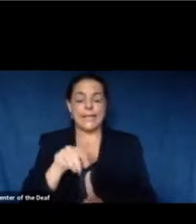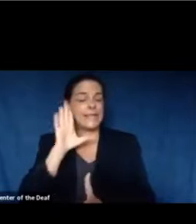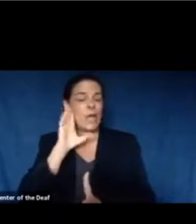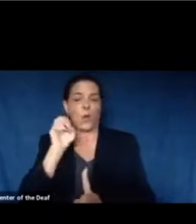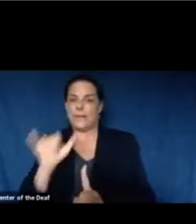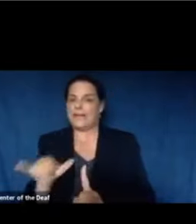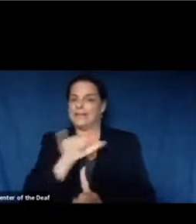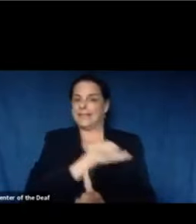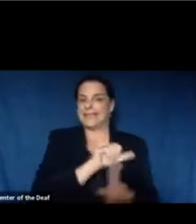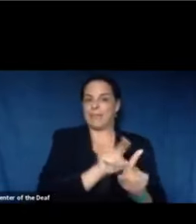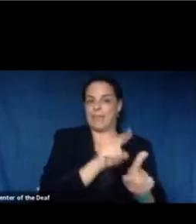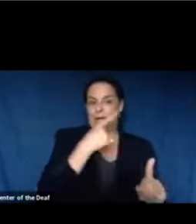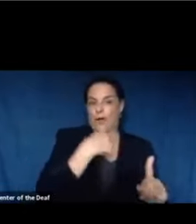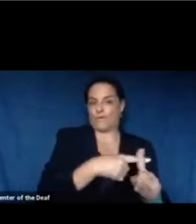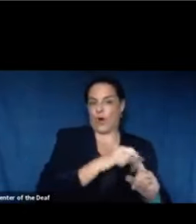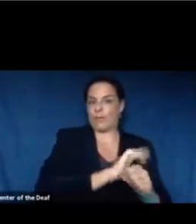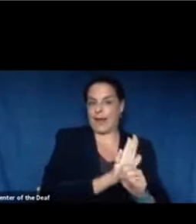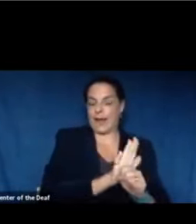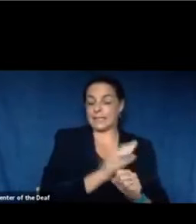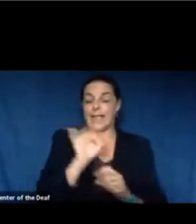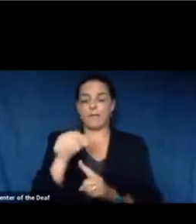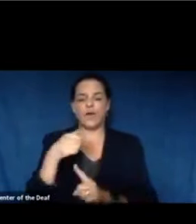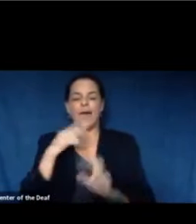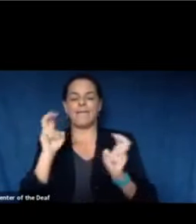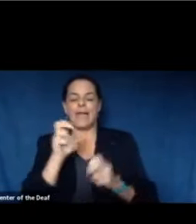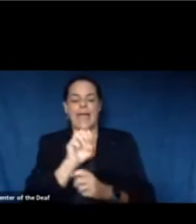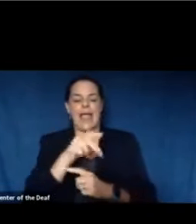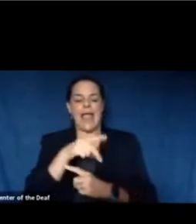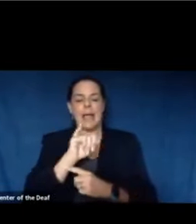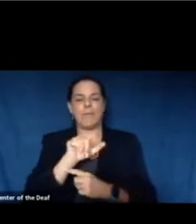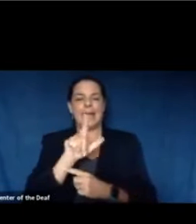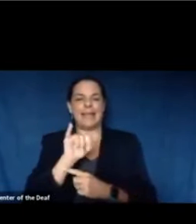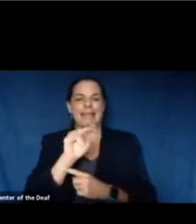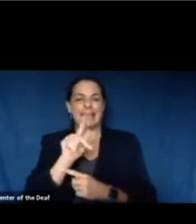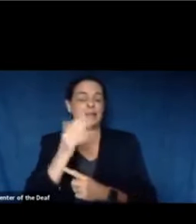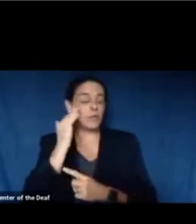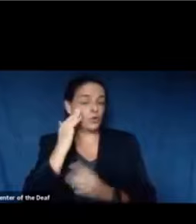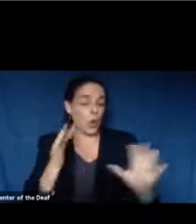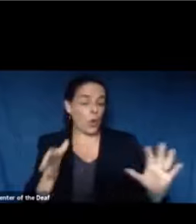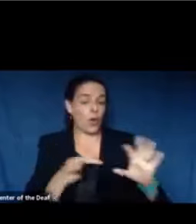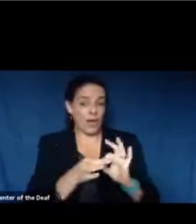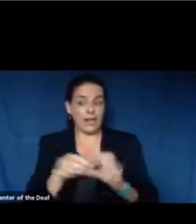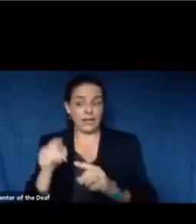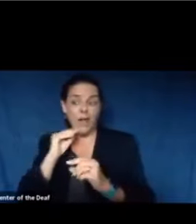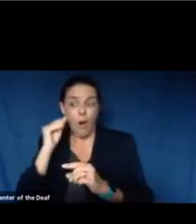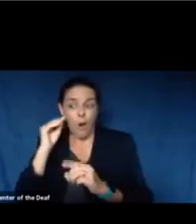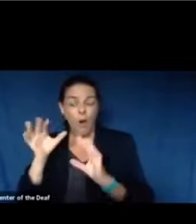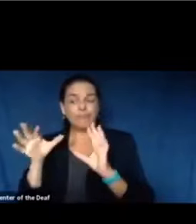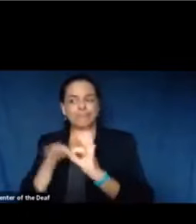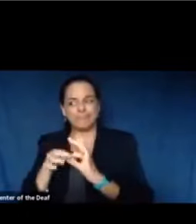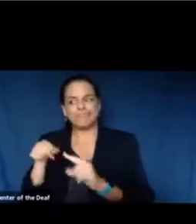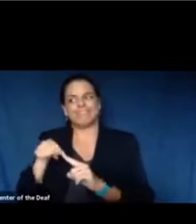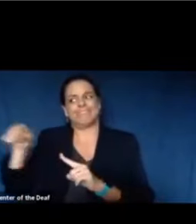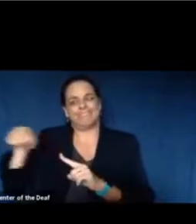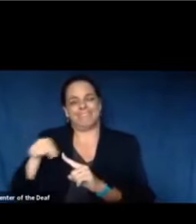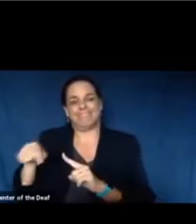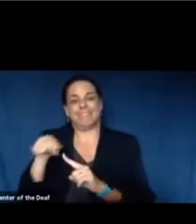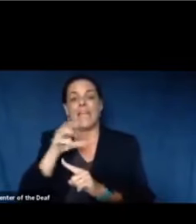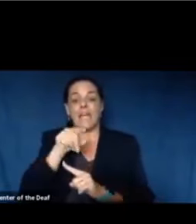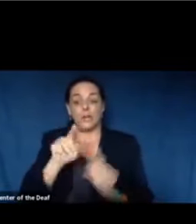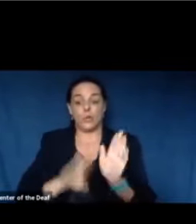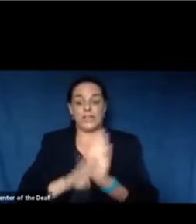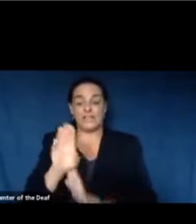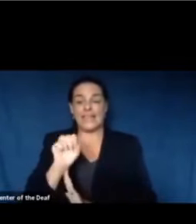case at that point. So if you have what we call an epi-link, so a known link, so a household contact would be to a confirmed case, and you develop